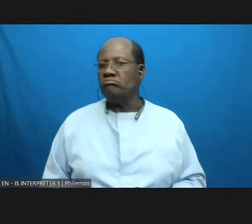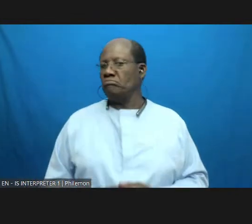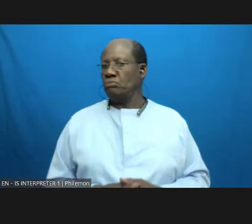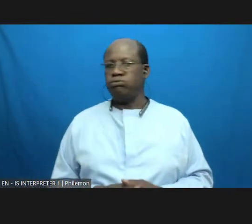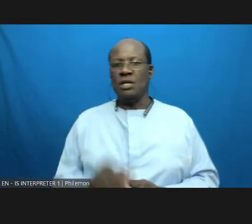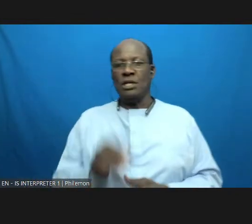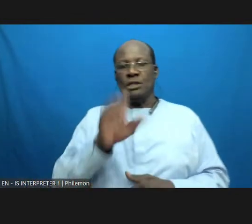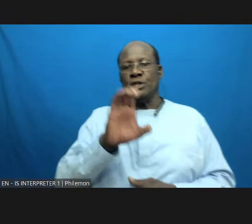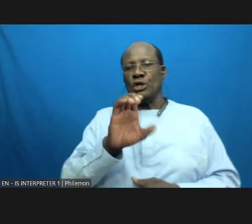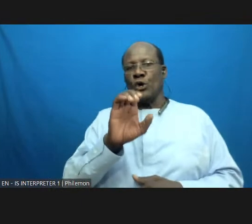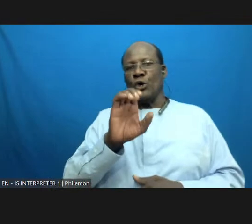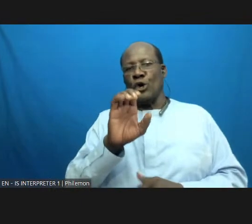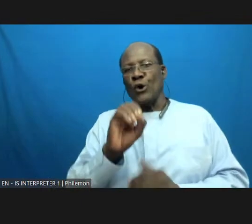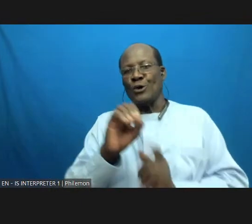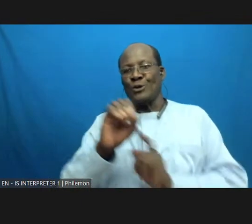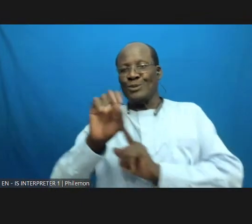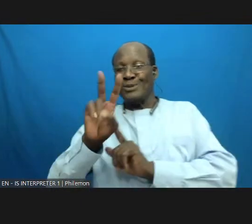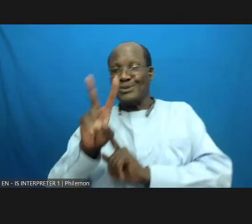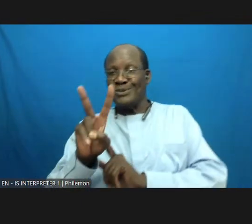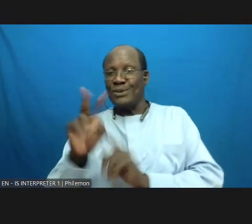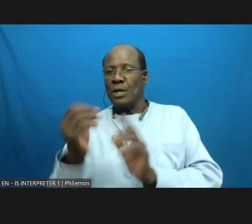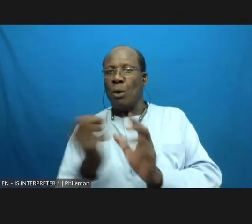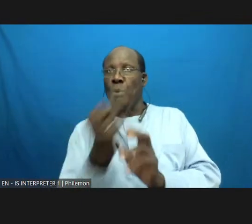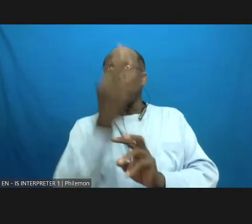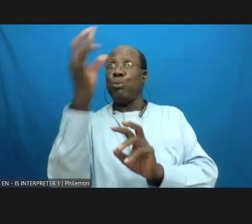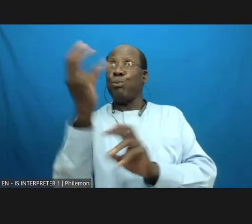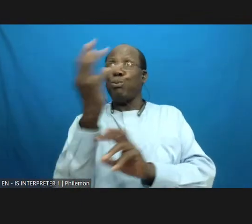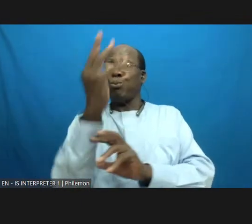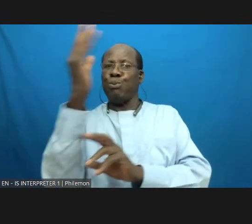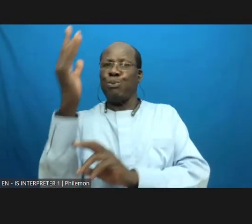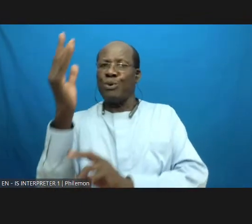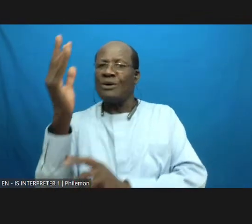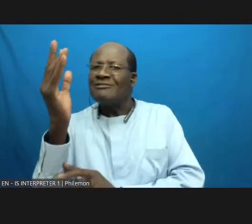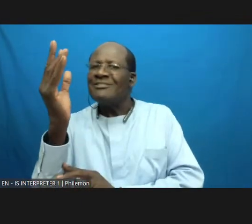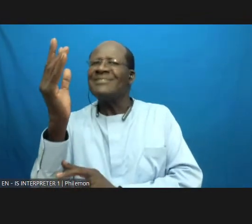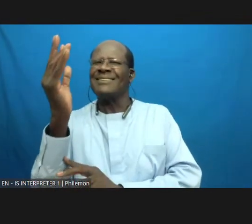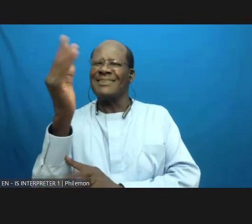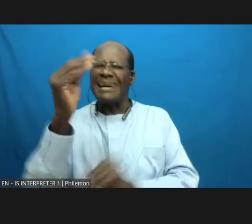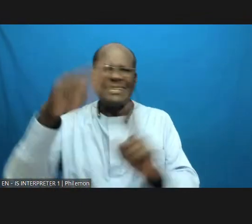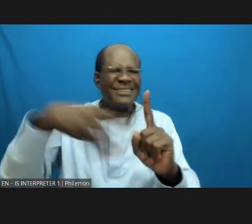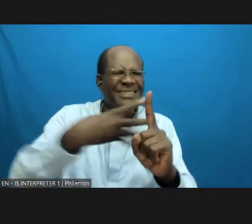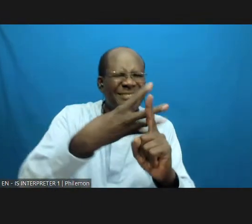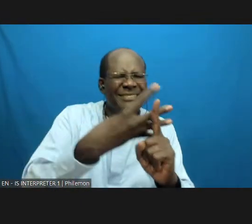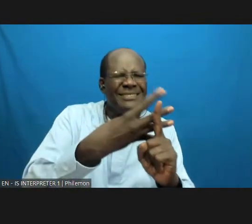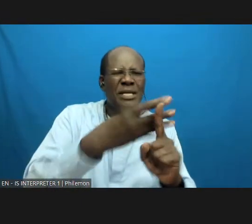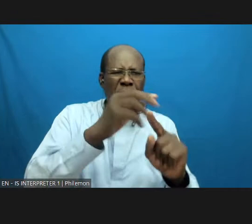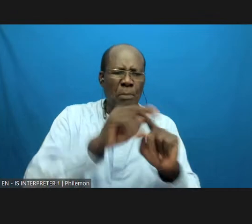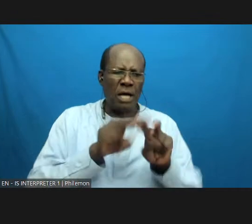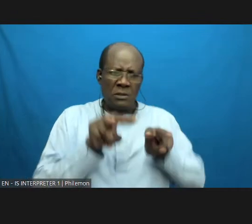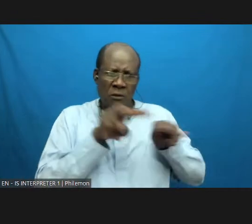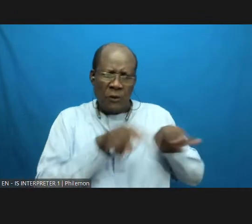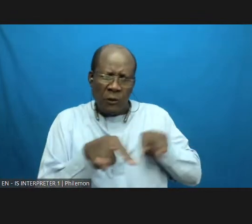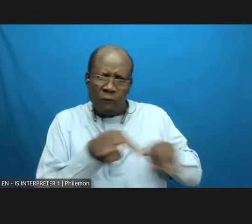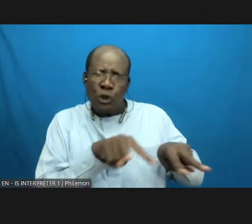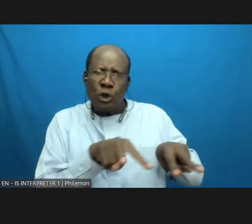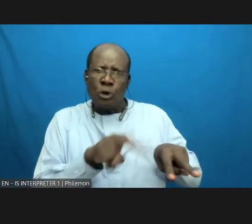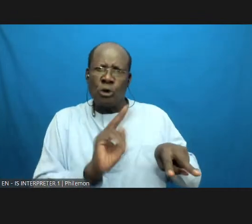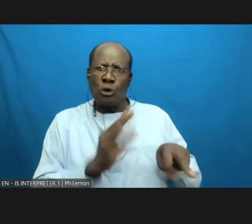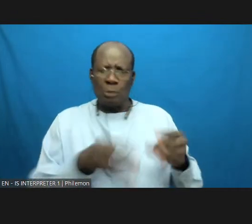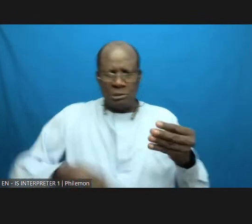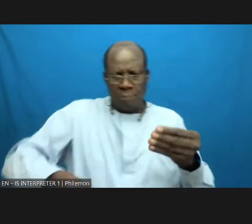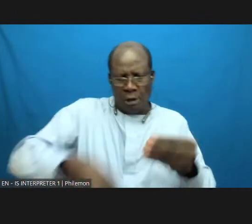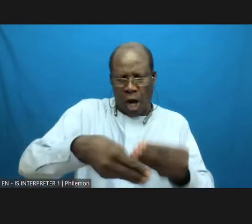the SDG stimulus, with a view rather to provide additional liquidity